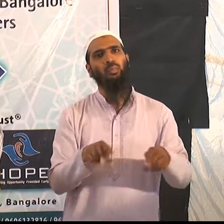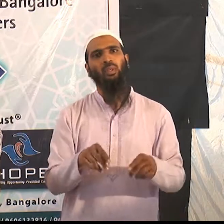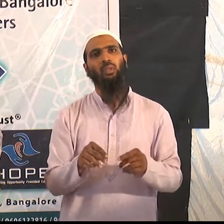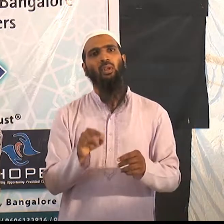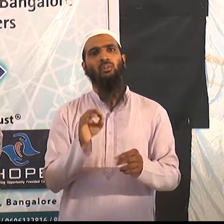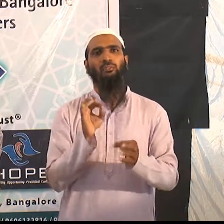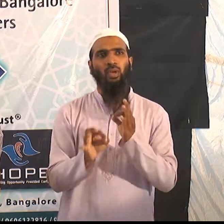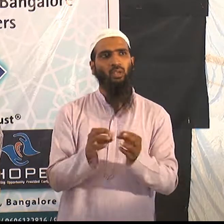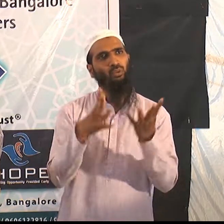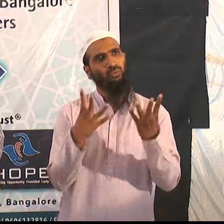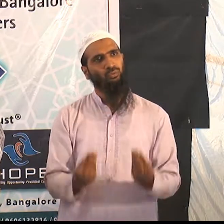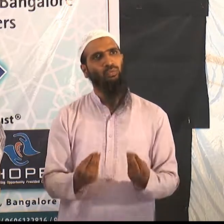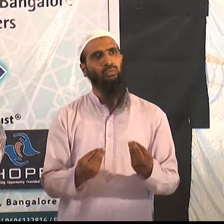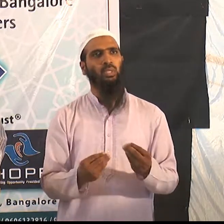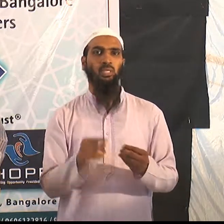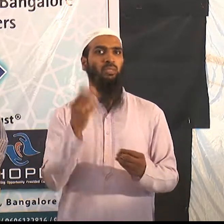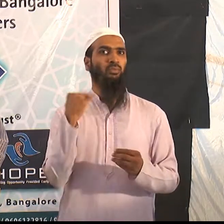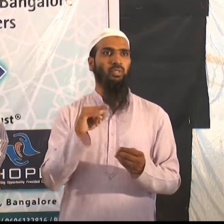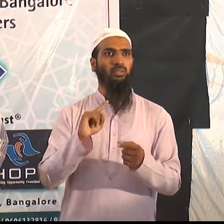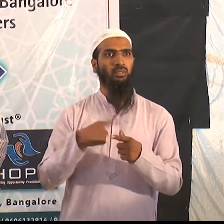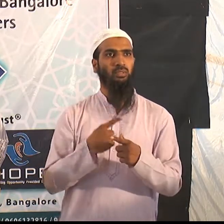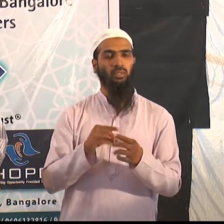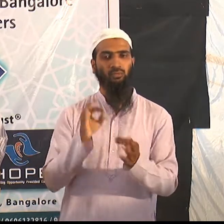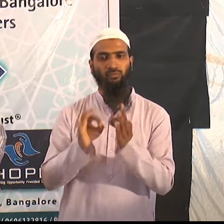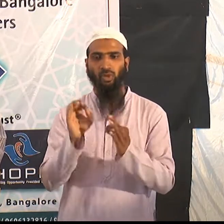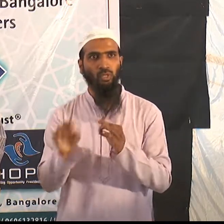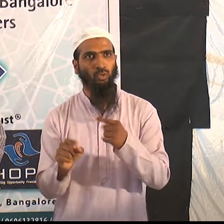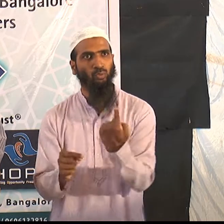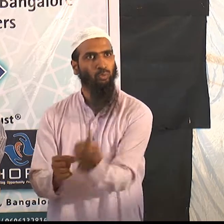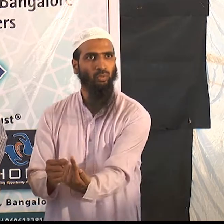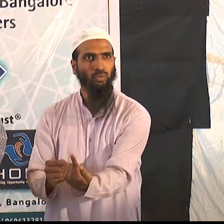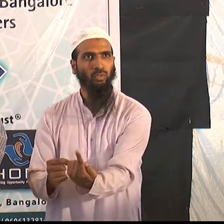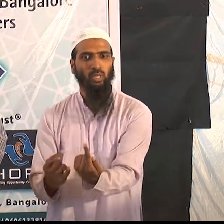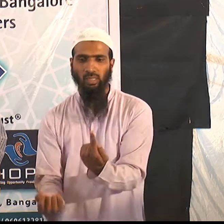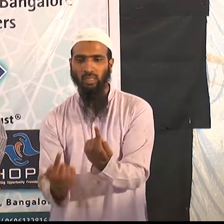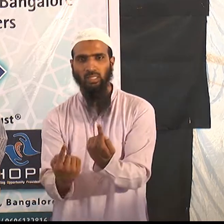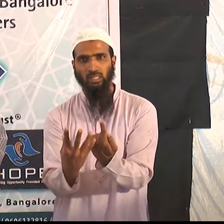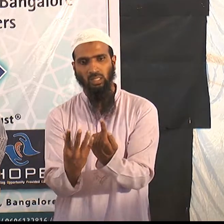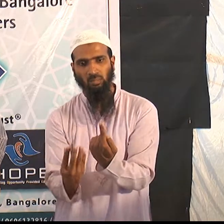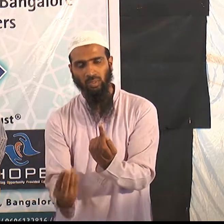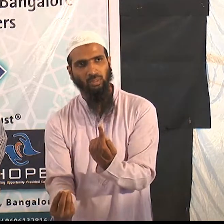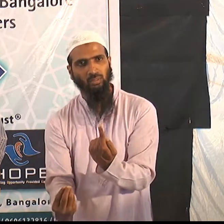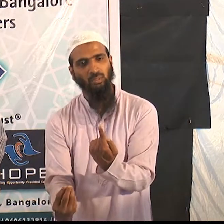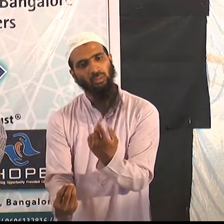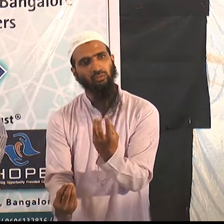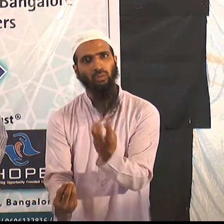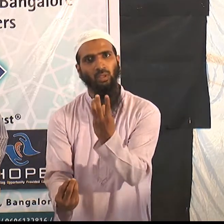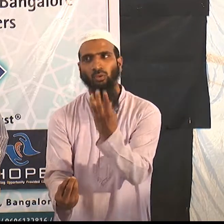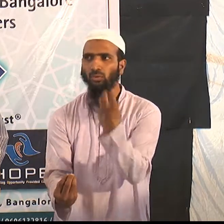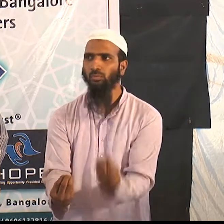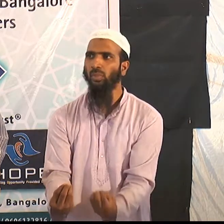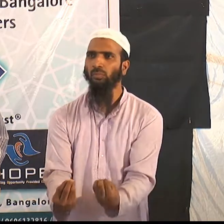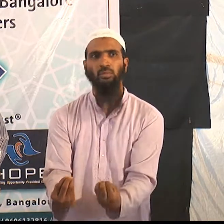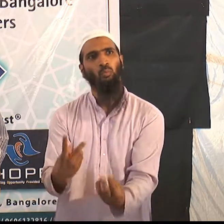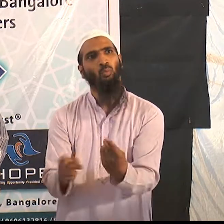you, that we need to propagate peace. It is very, very, very important.